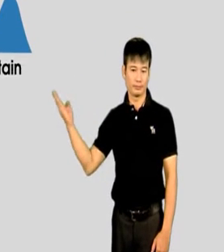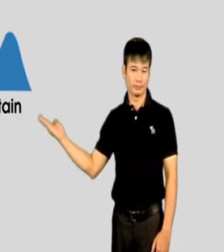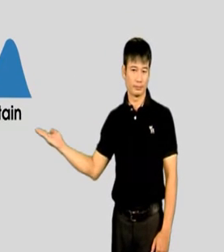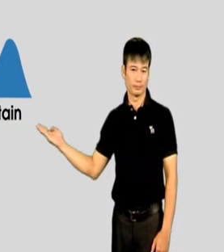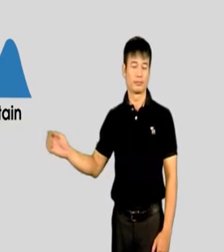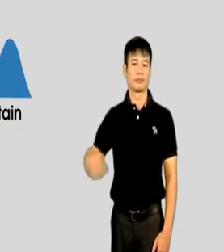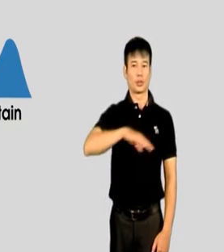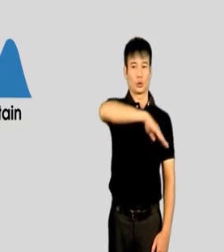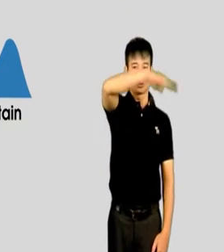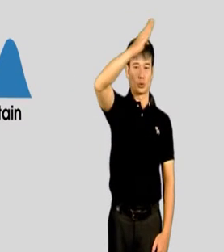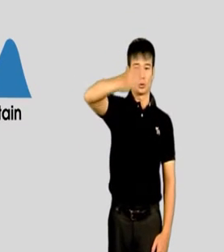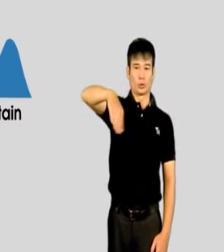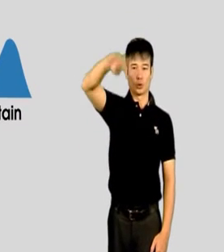This is the icon for a mountain.